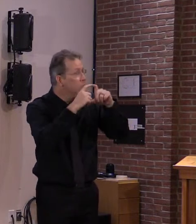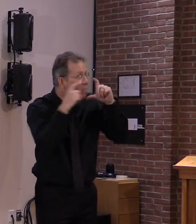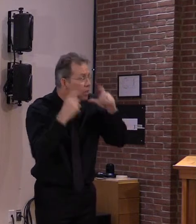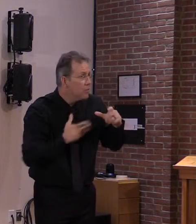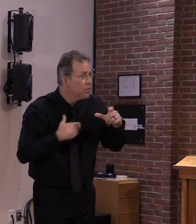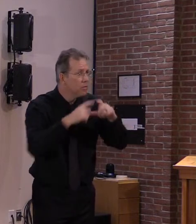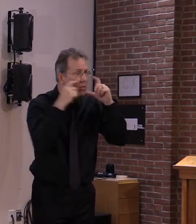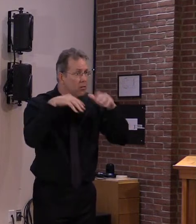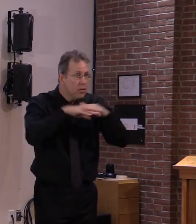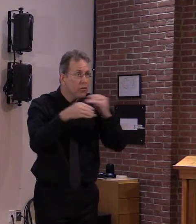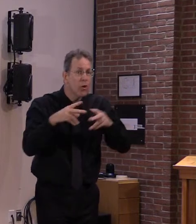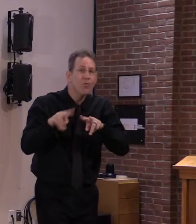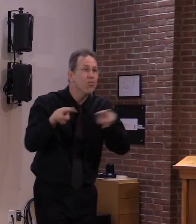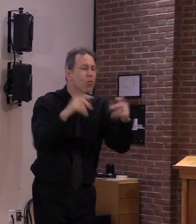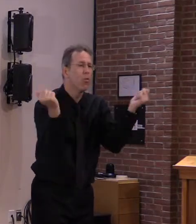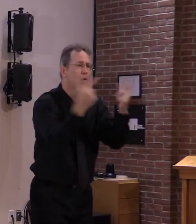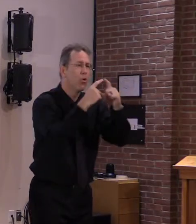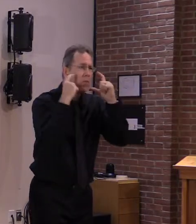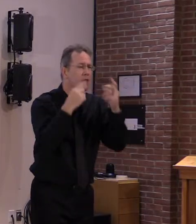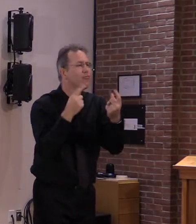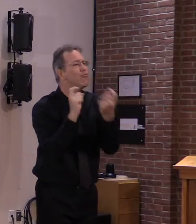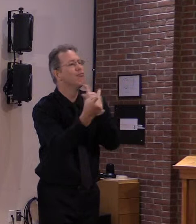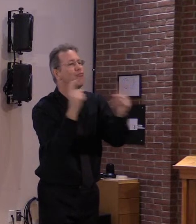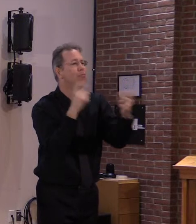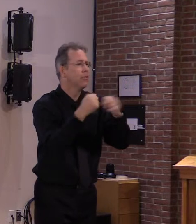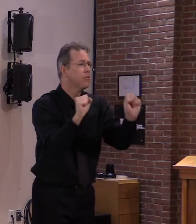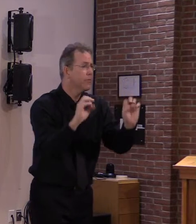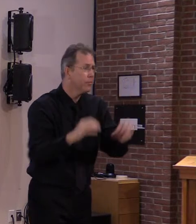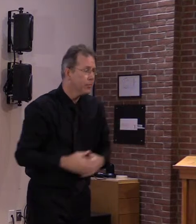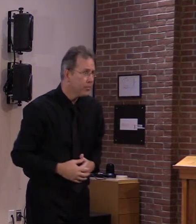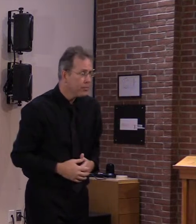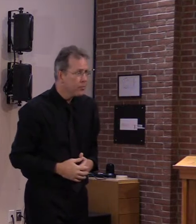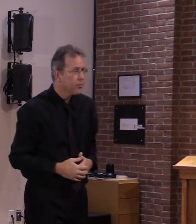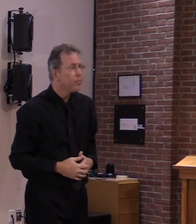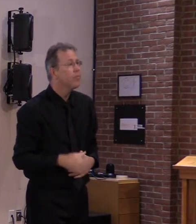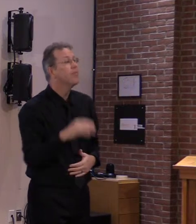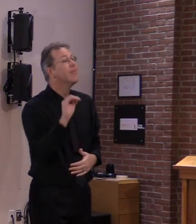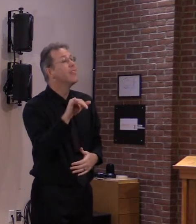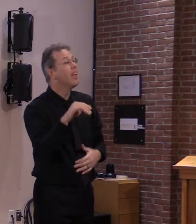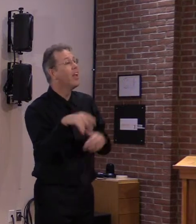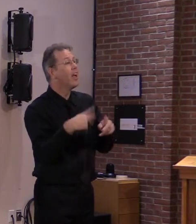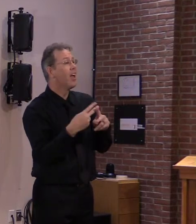families. This brings our total deaths to 67.